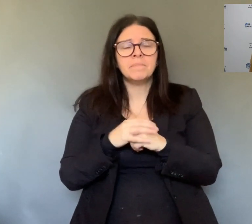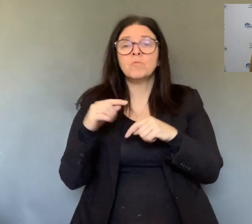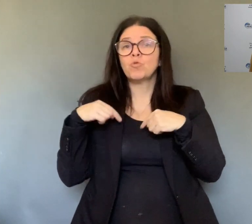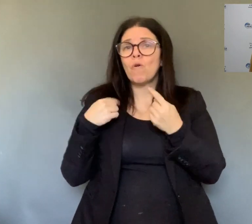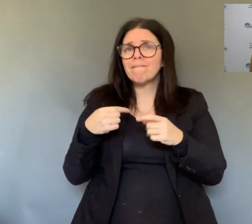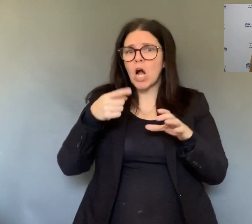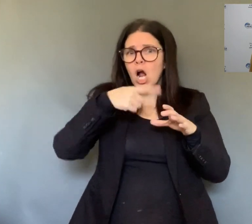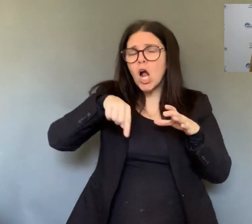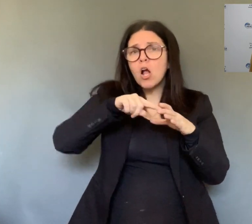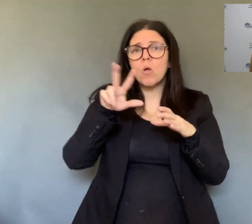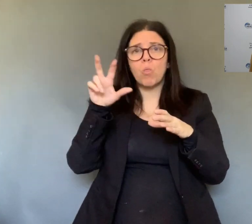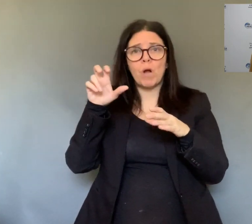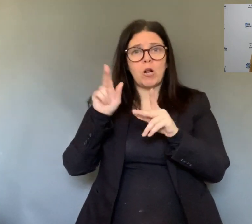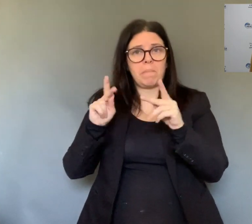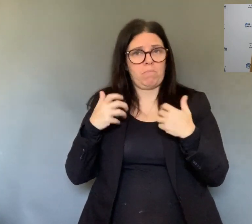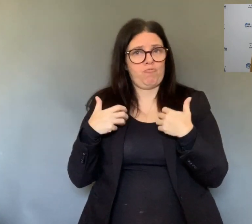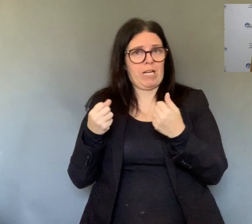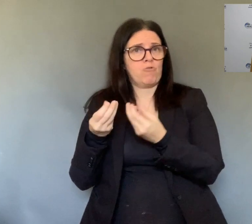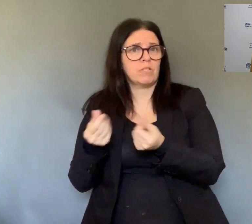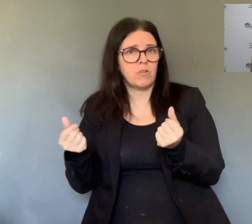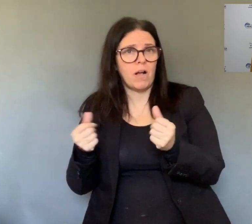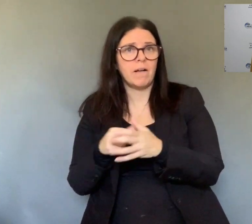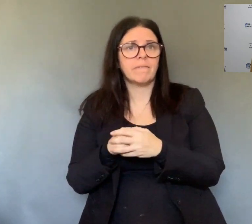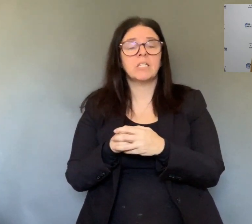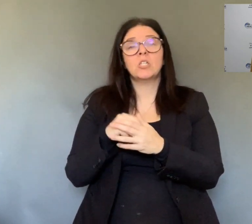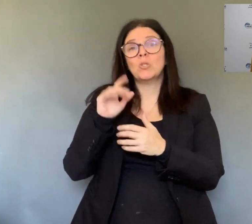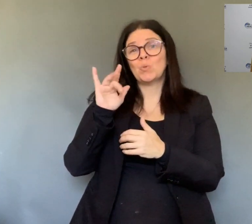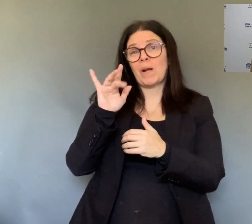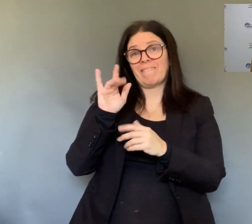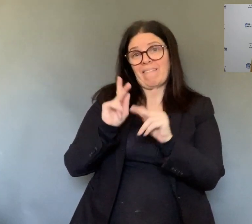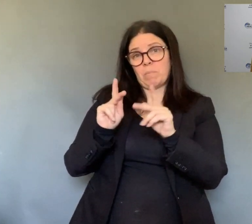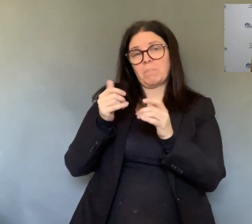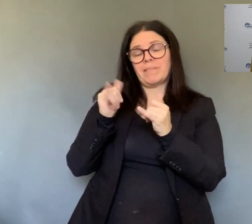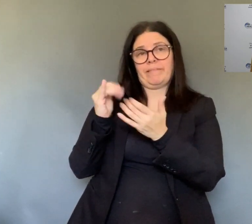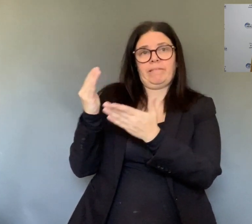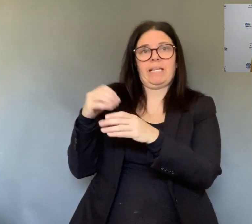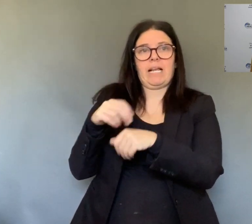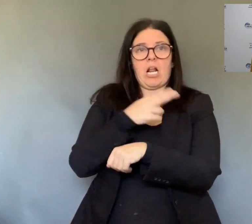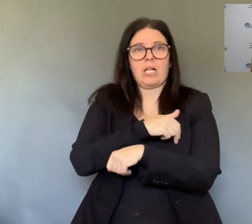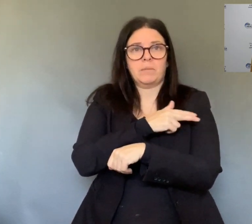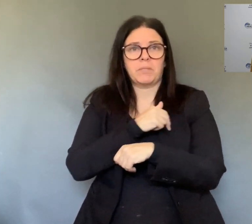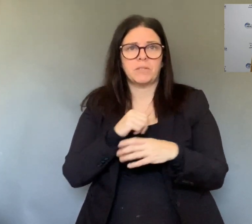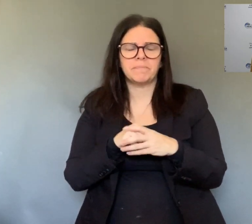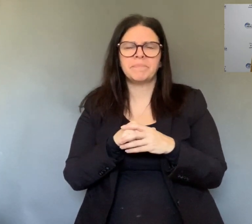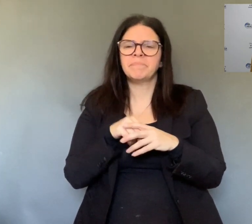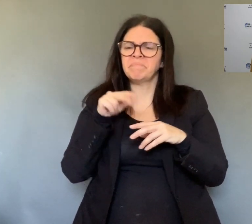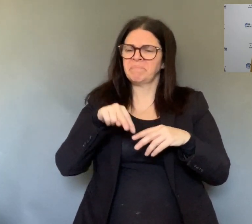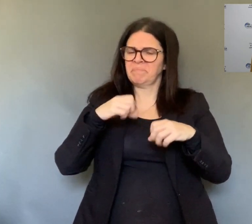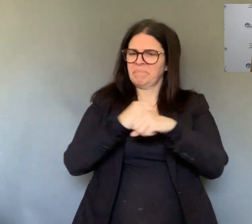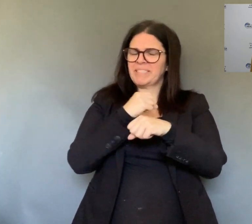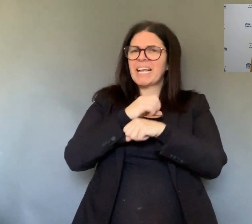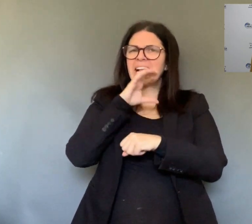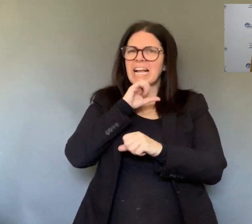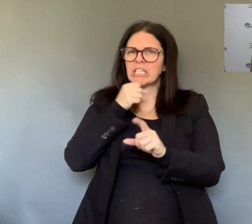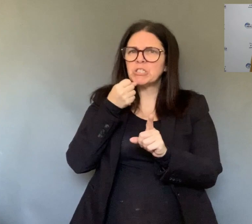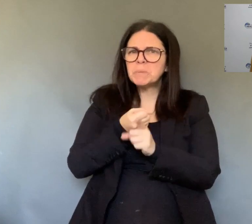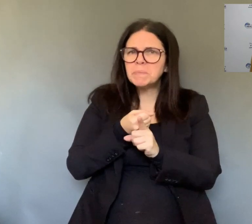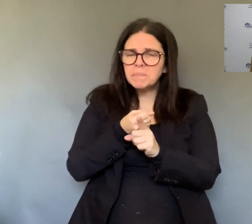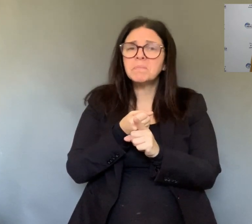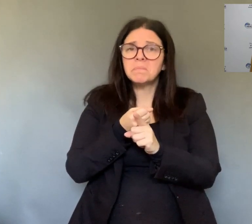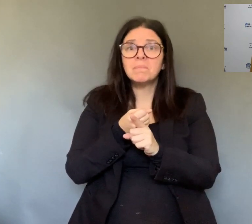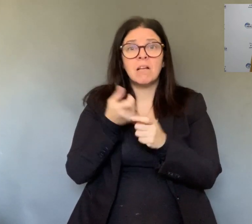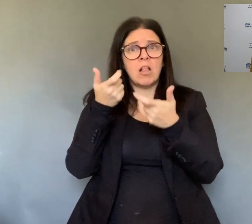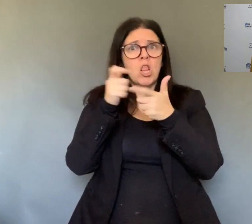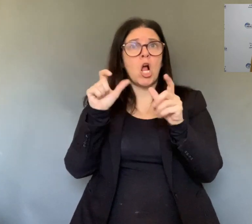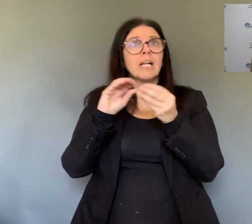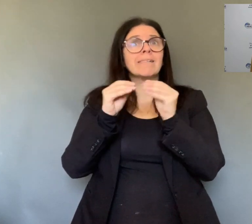and shortness of breath. However, other symptoms may be present, such as a sore throat, unexplained fatigue, an increase in